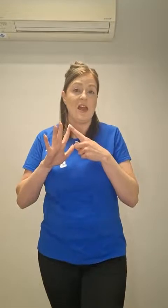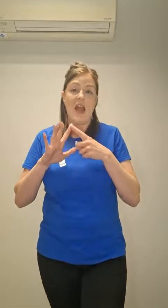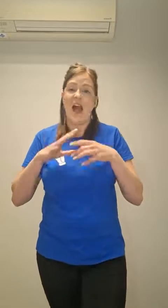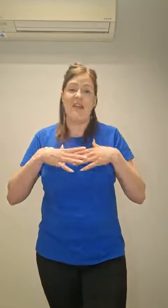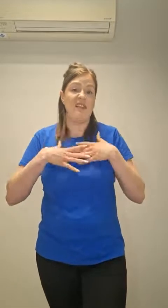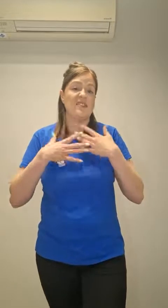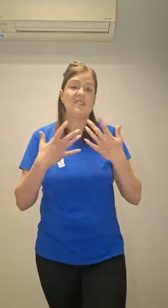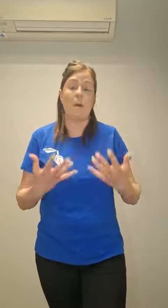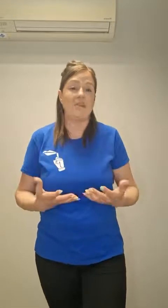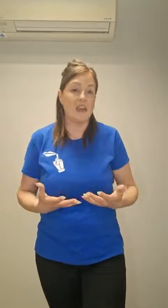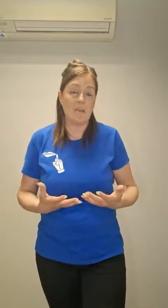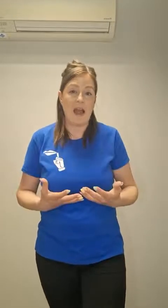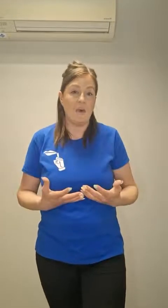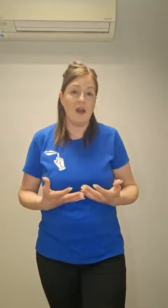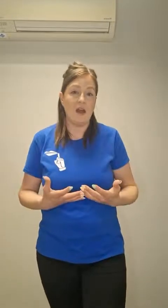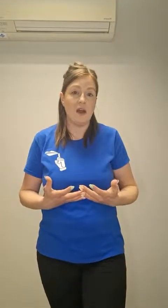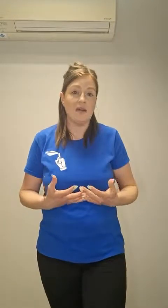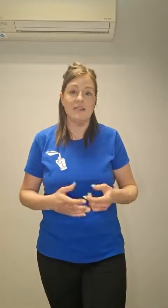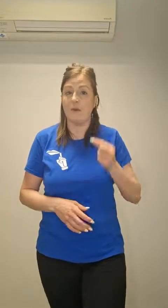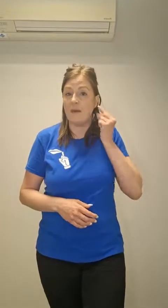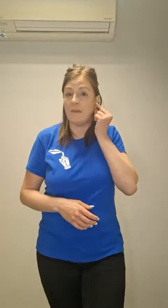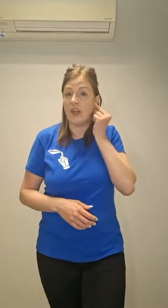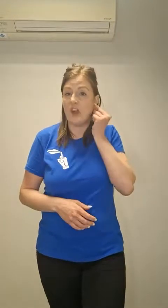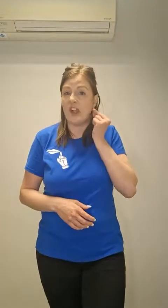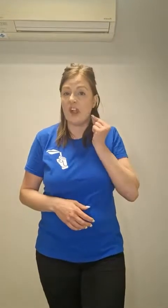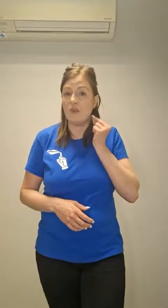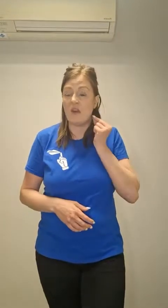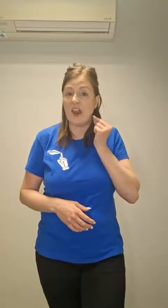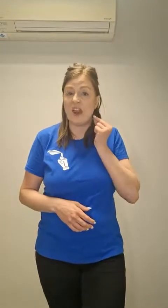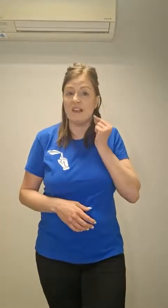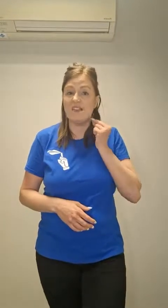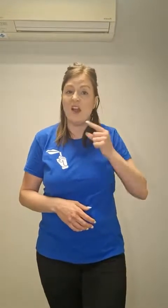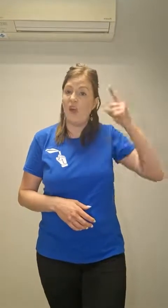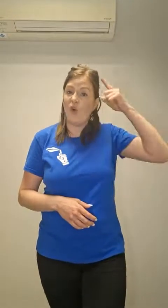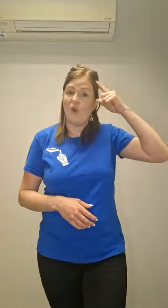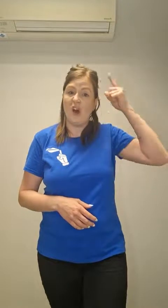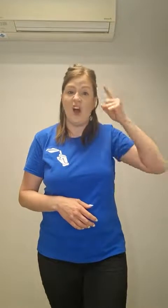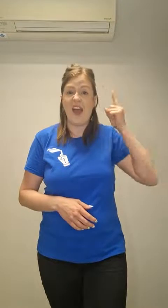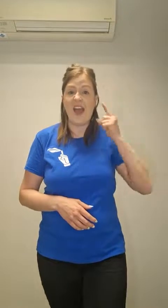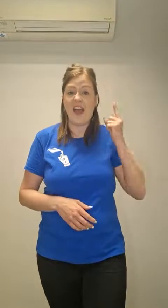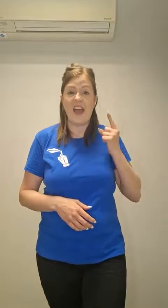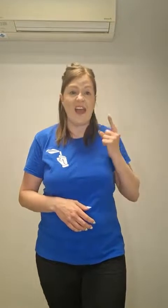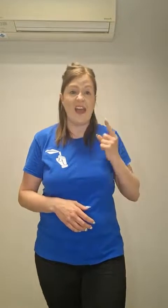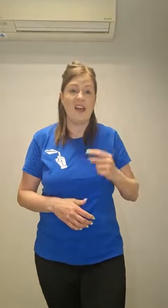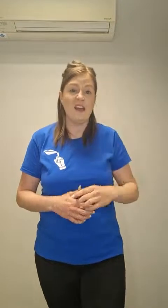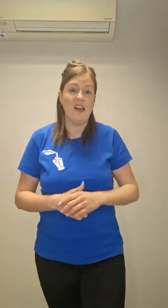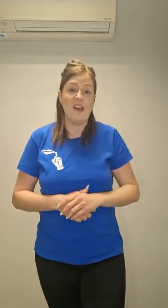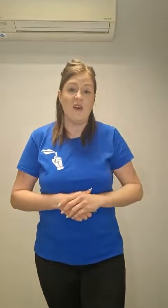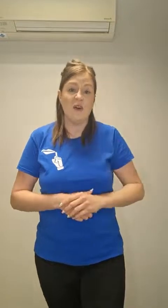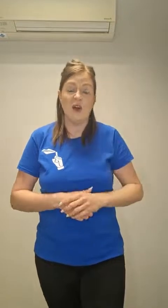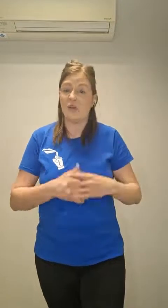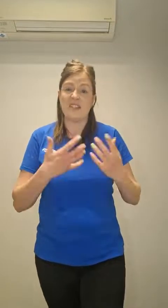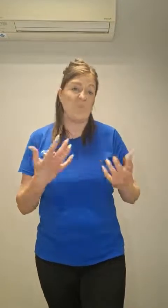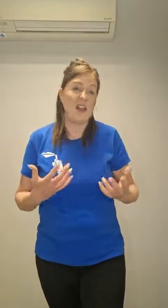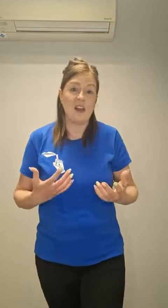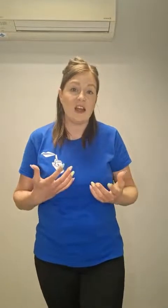and then something about her. So maybe her earrings or her hair or something like that,